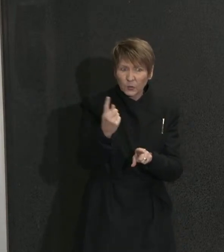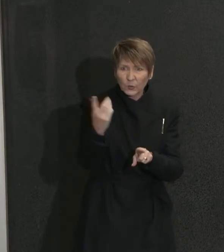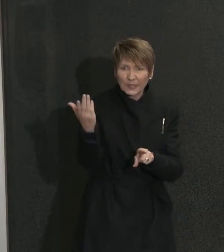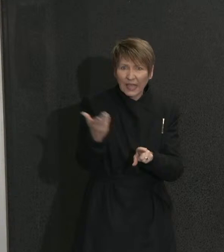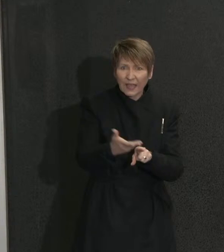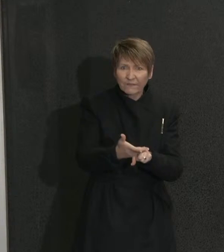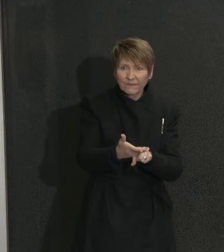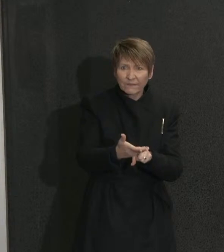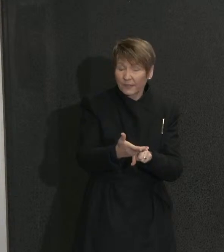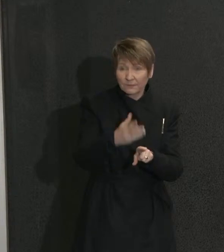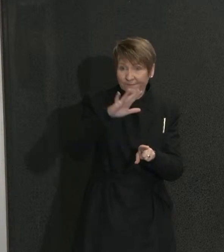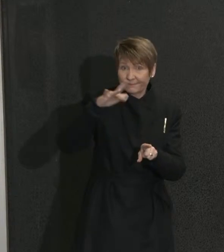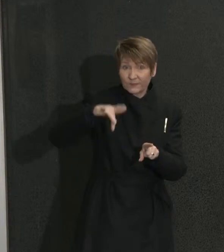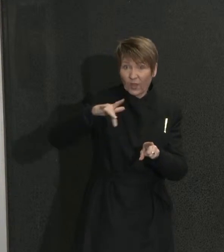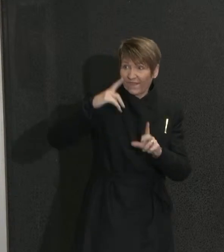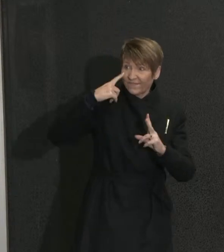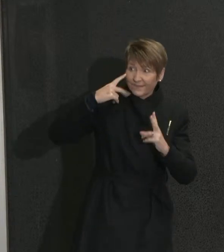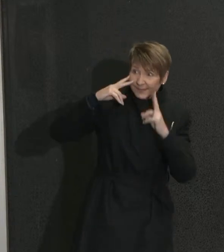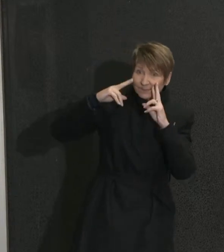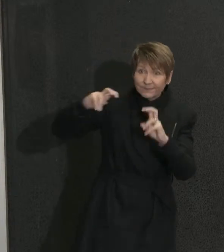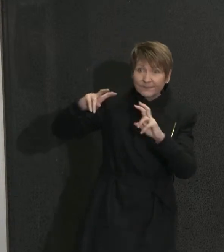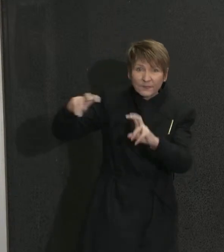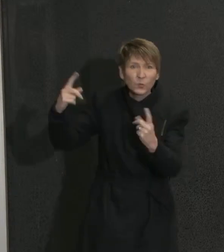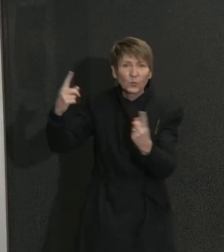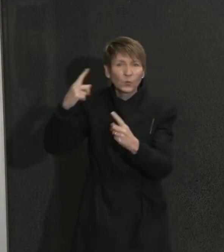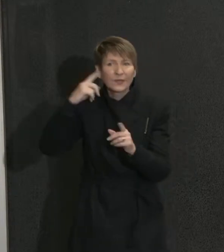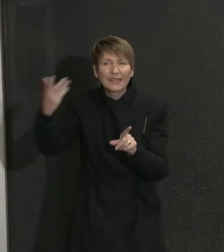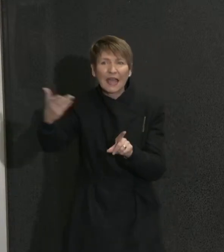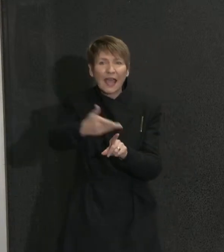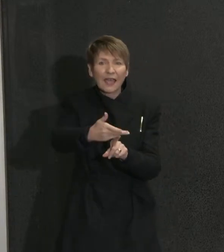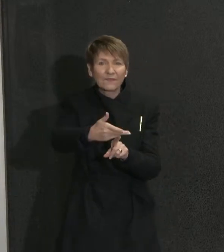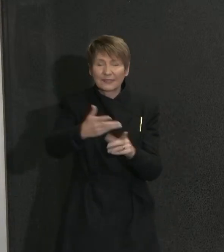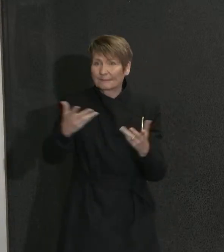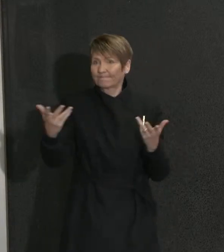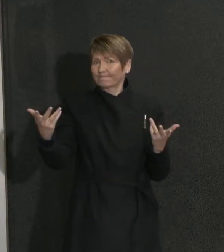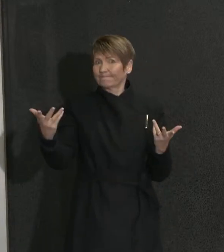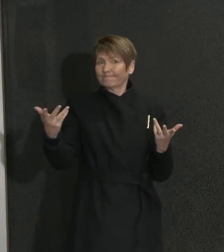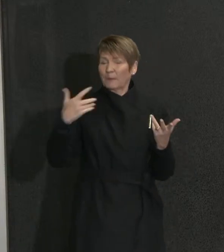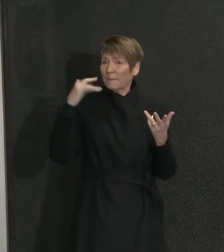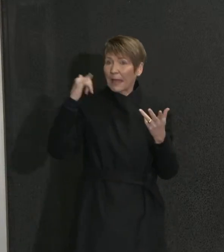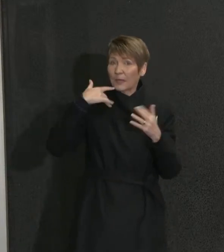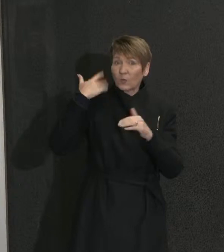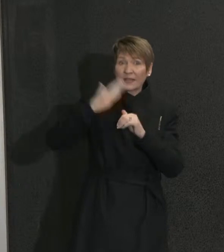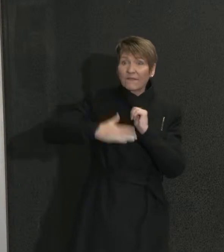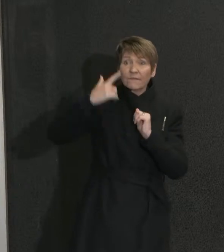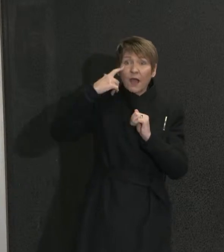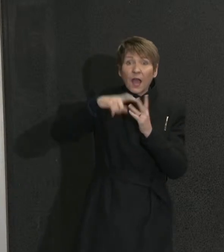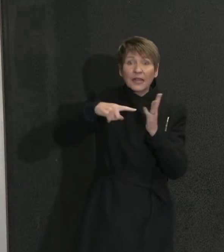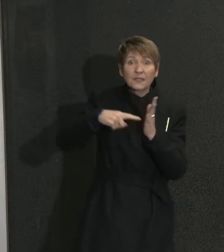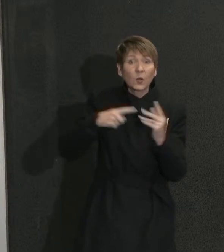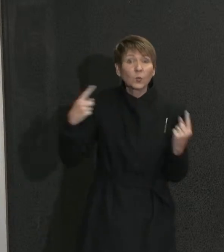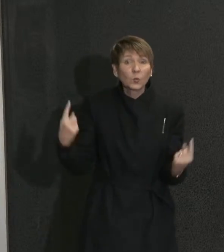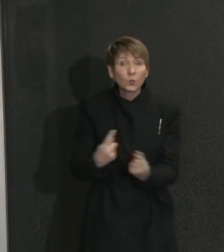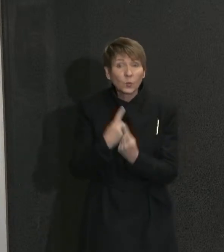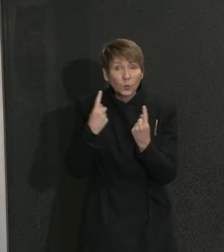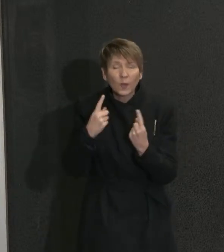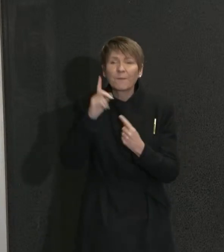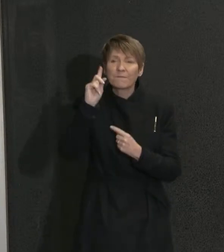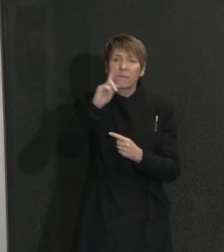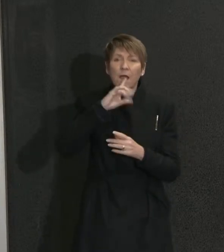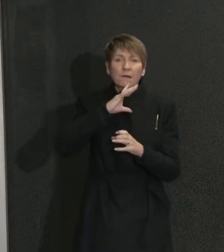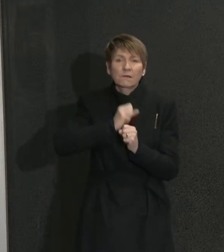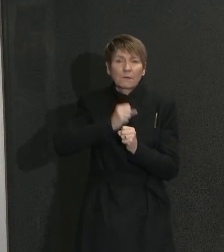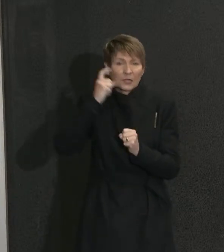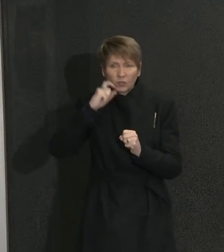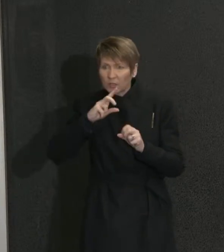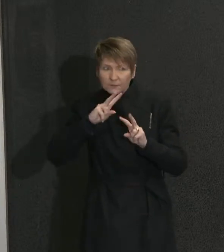them as yet. We may never be able to, but we're all working as hard as we can to find every single case. But that relies upon